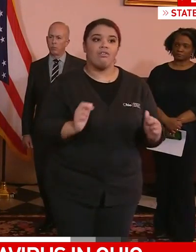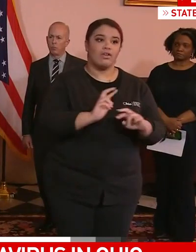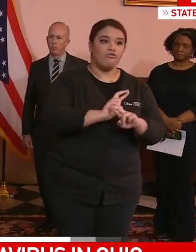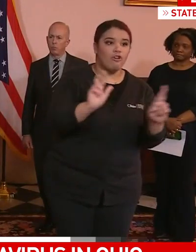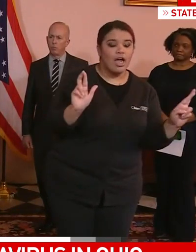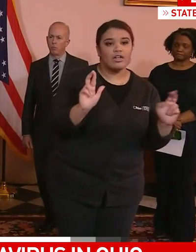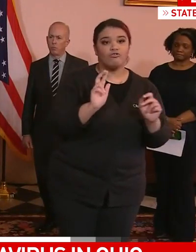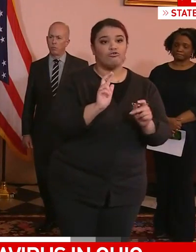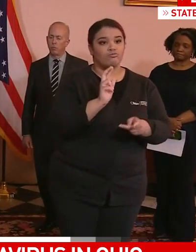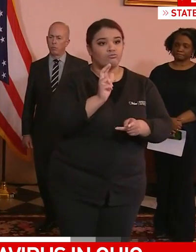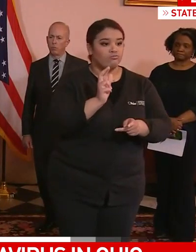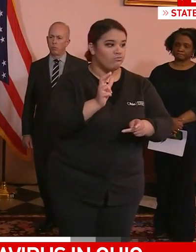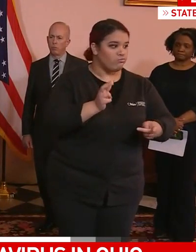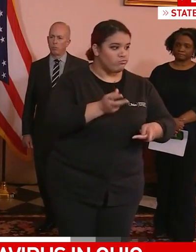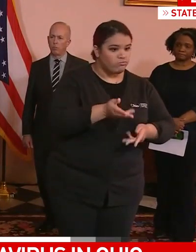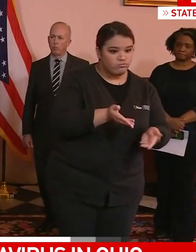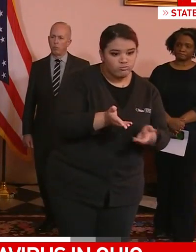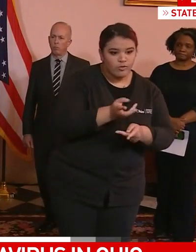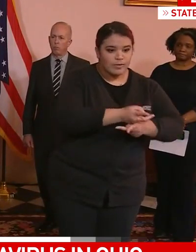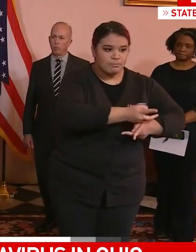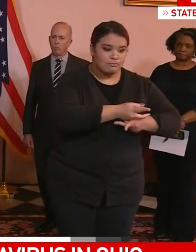significant.